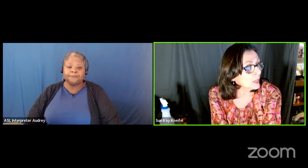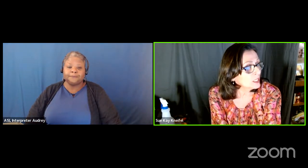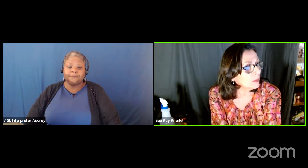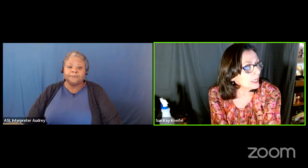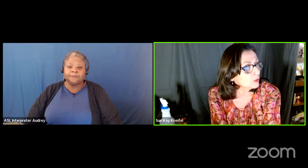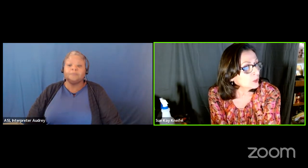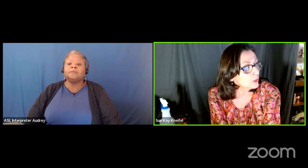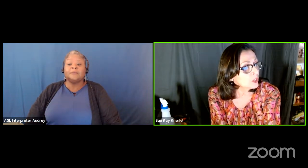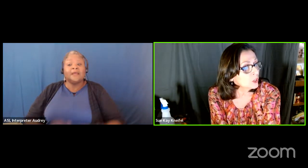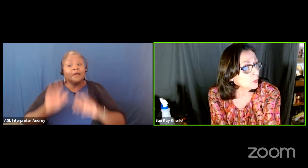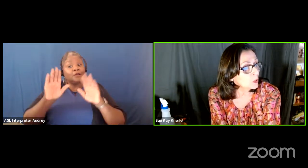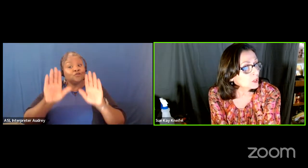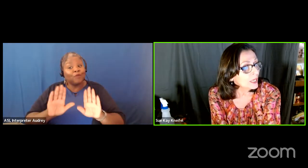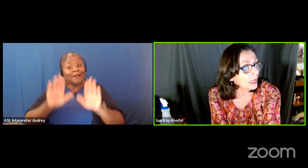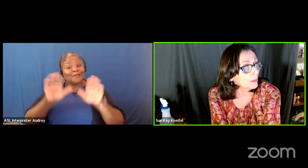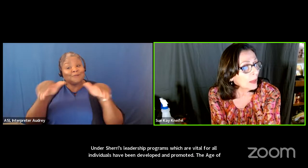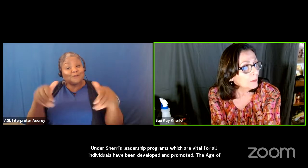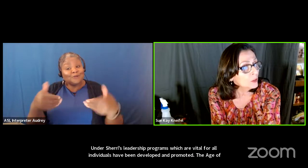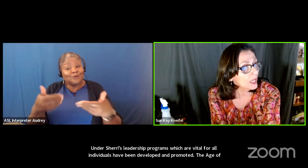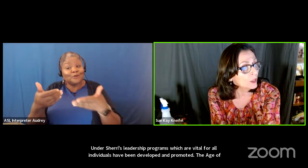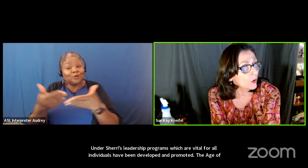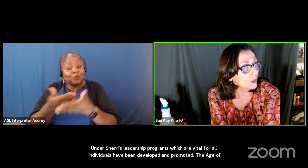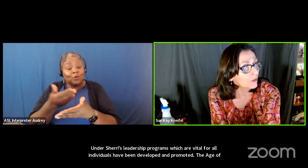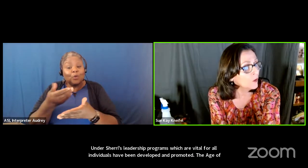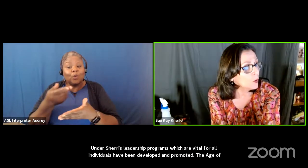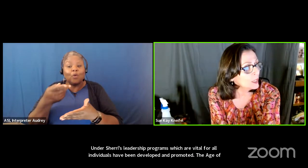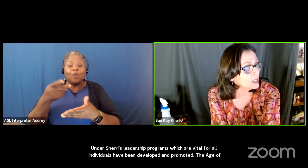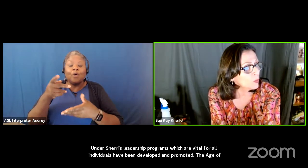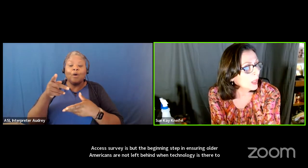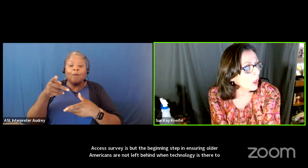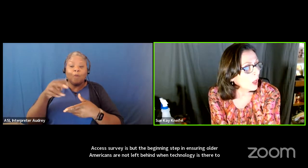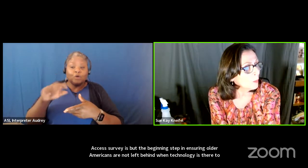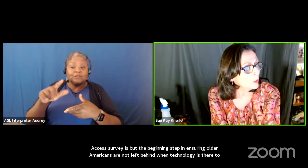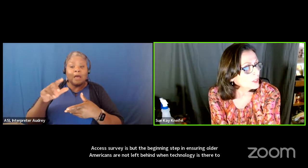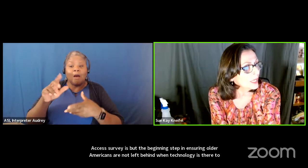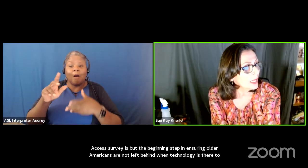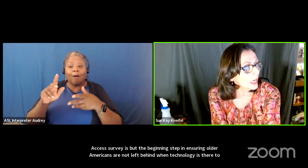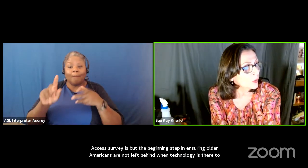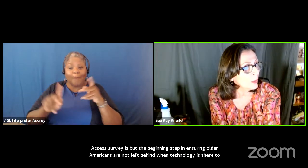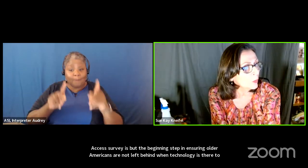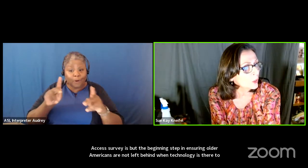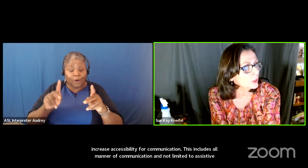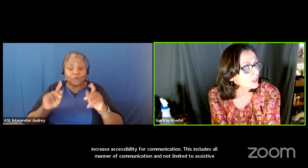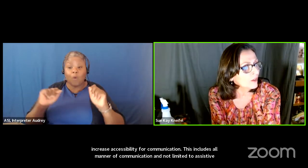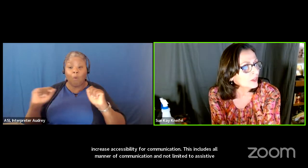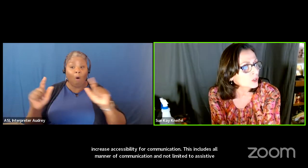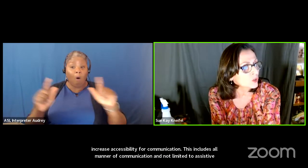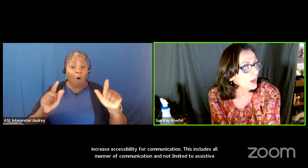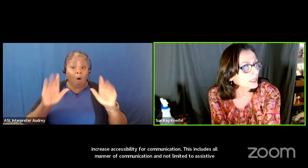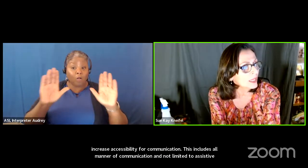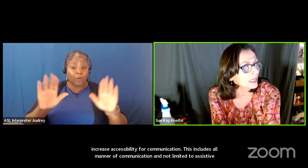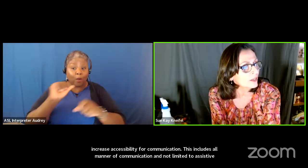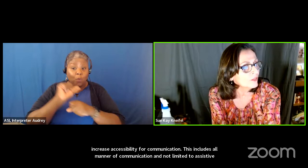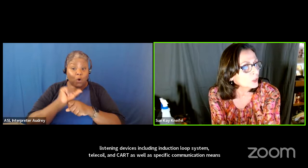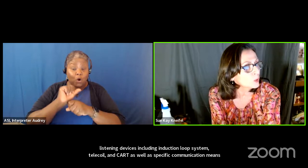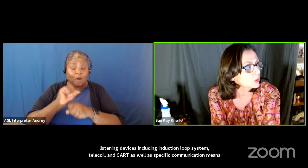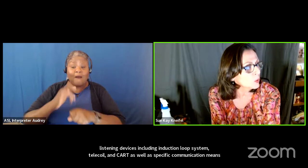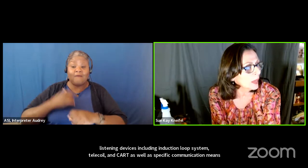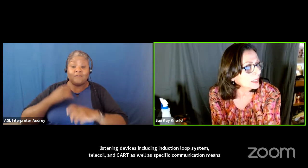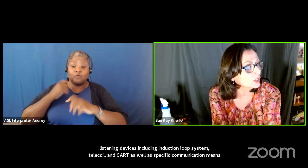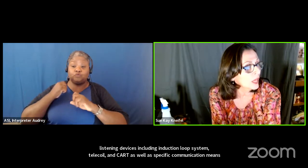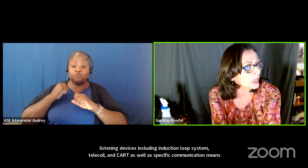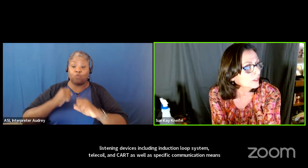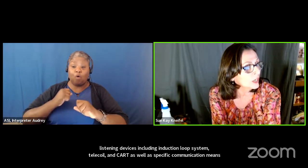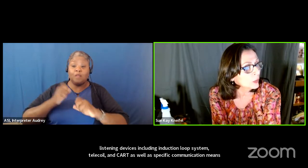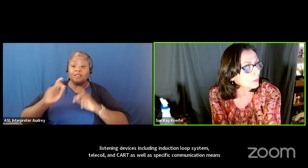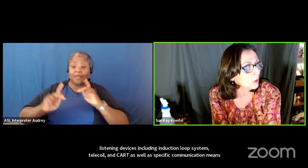It is great to be introduced to new personnel members and know their focus. While all personnel are great workers, I feel strongly that individuals